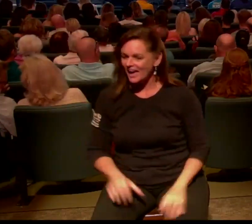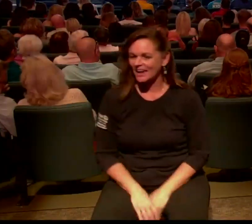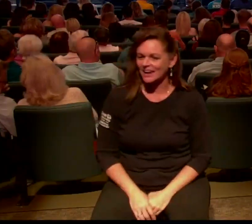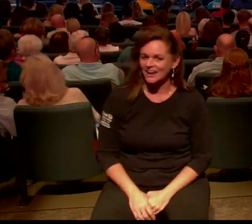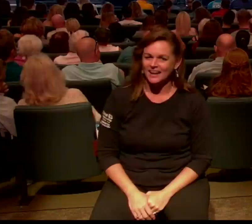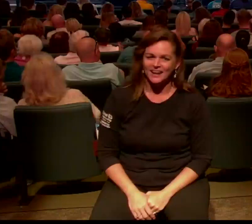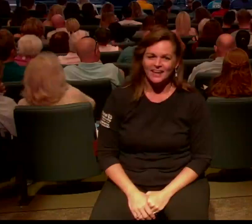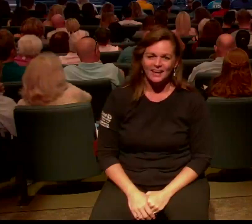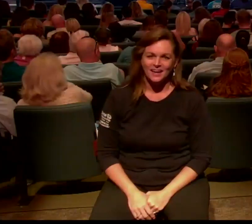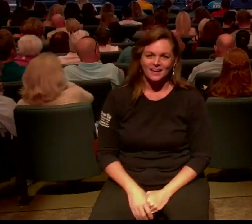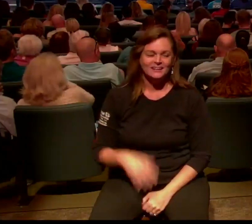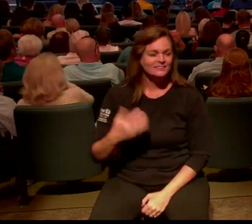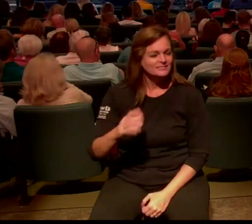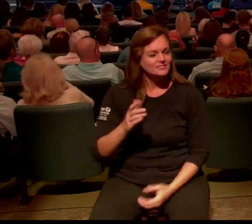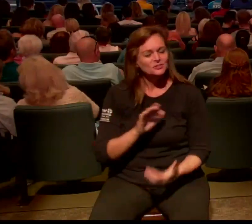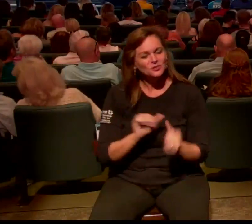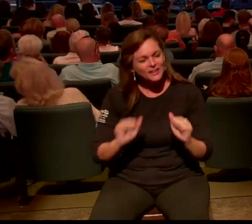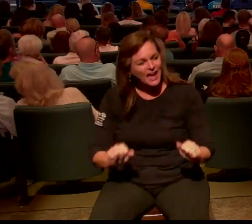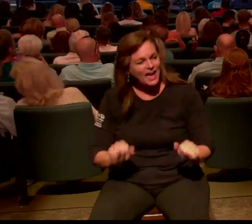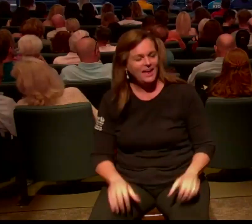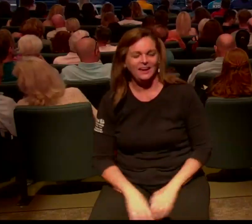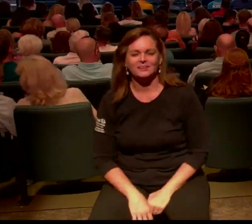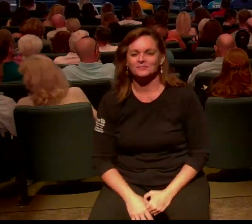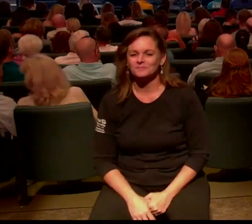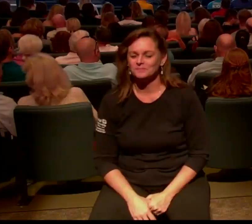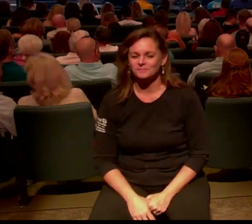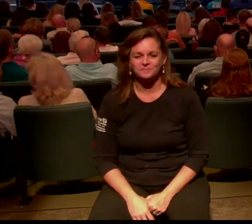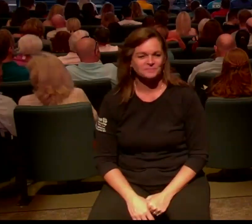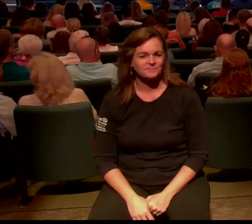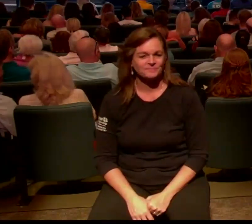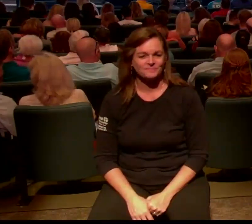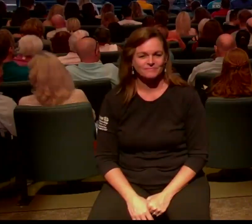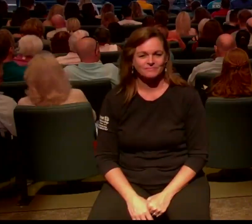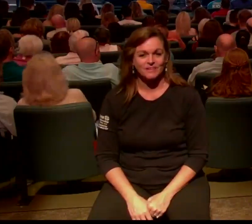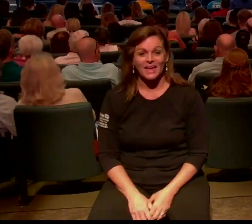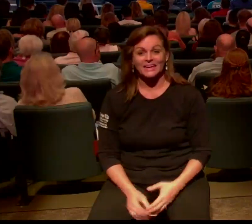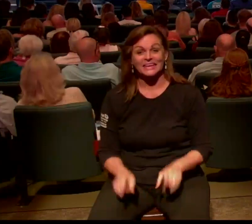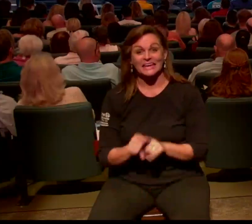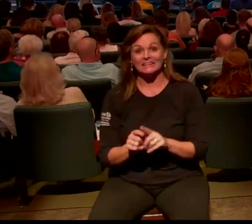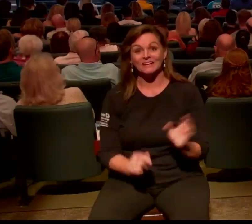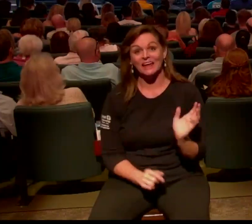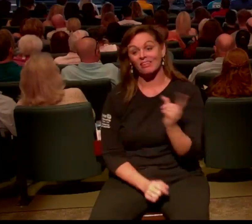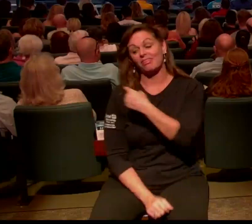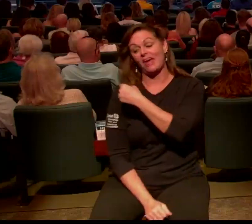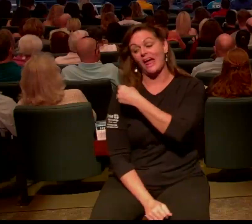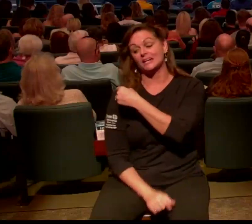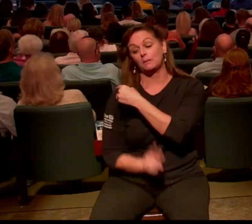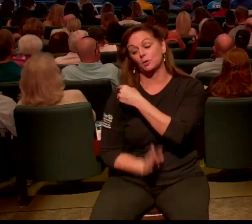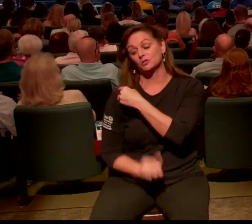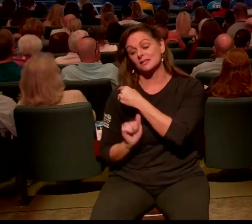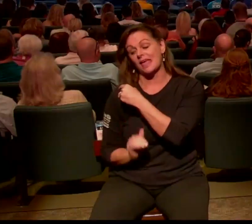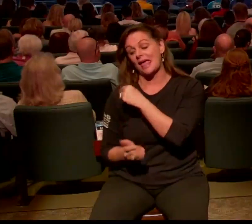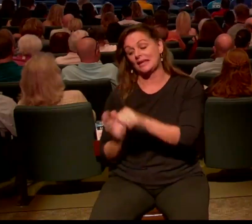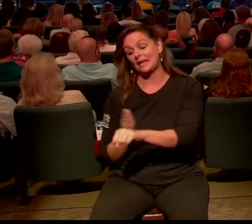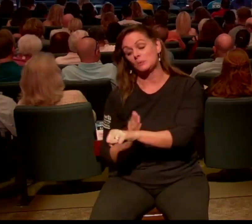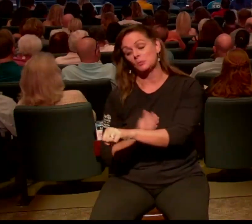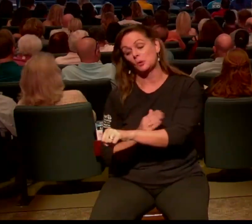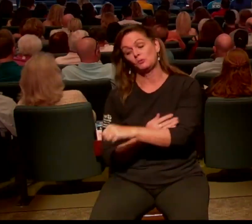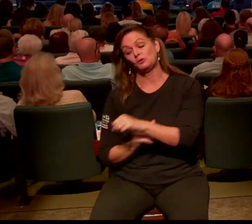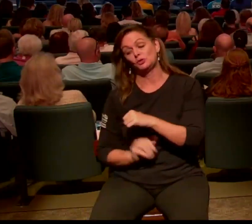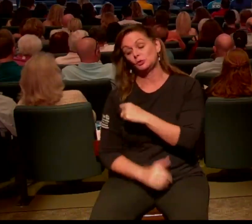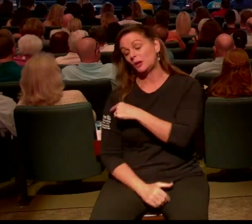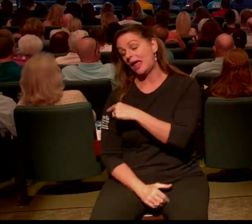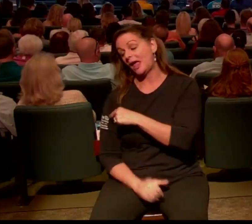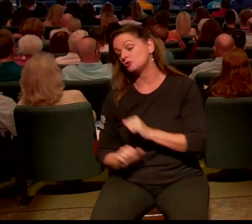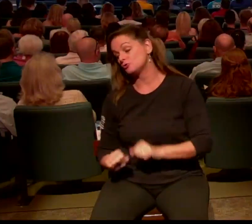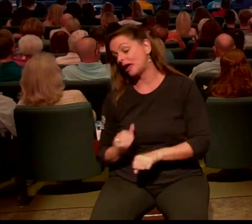that? You have the potential. Yes. Even the person sitting beside you. You've got that. You've got that potential.